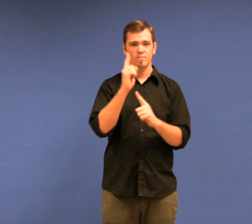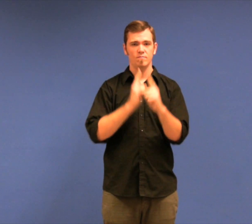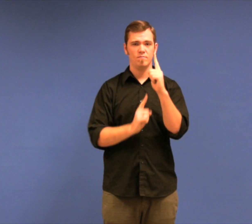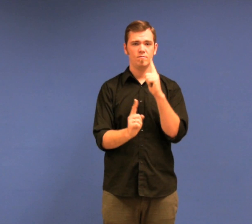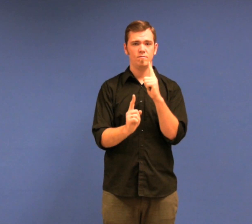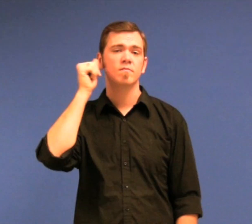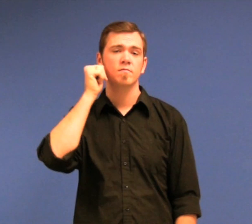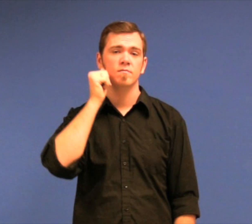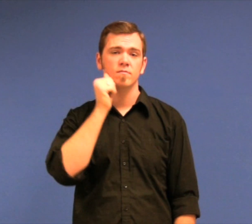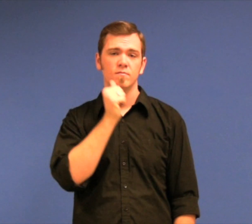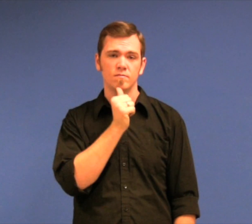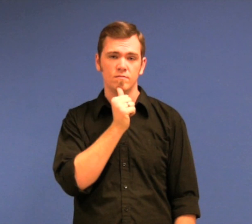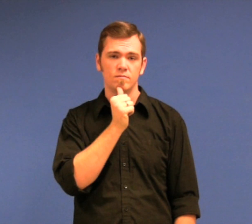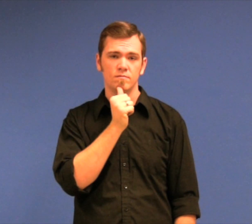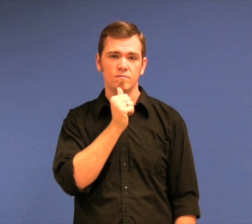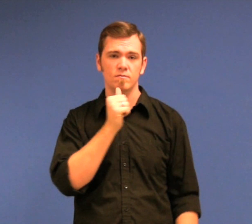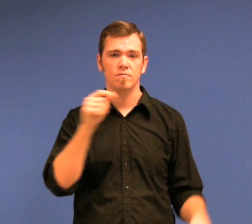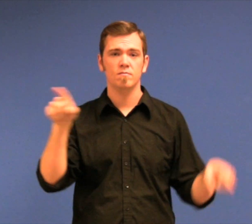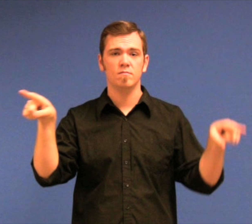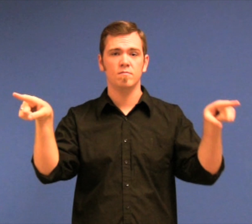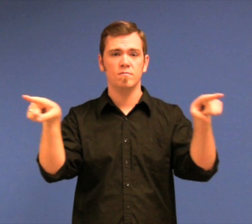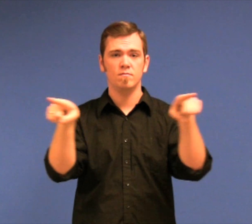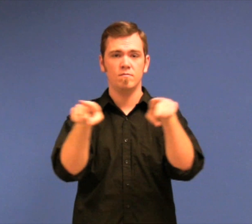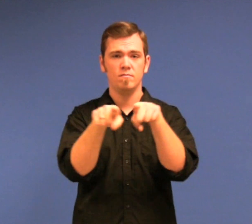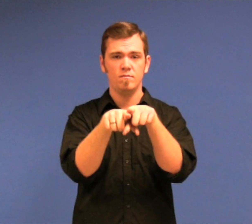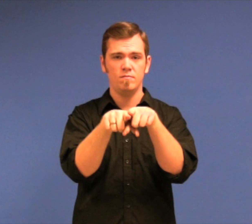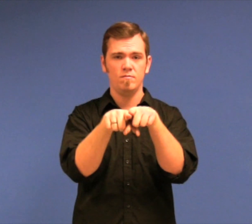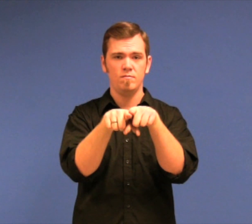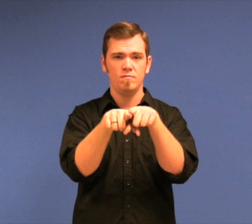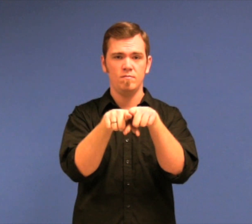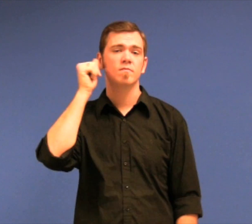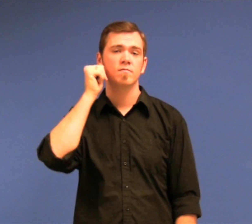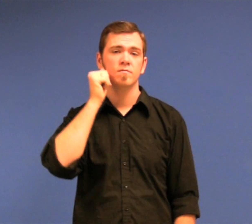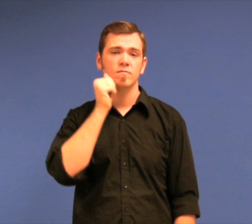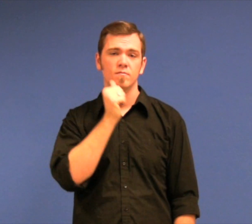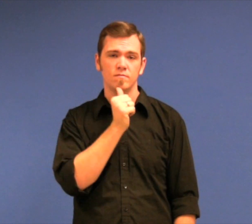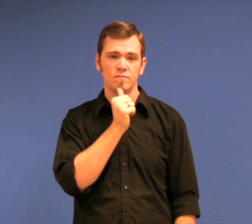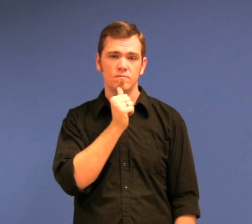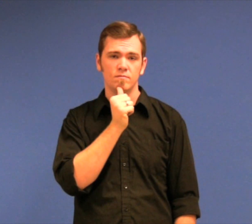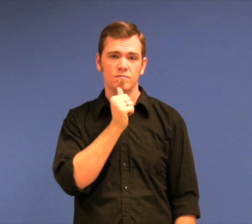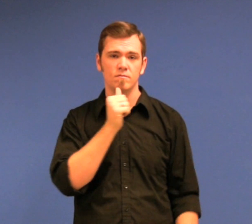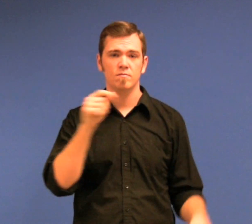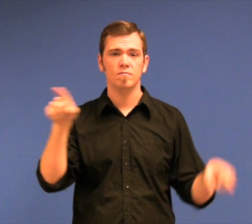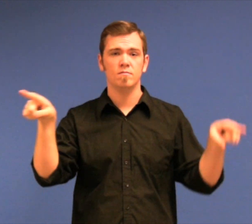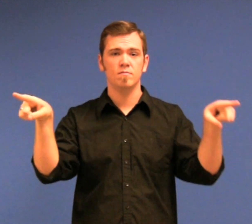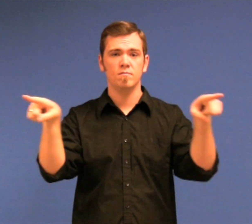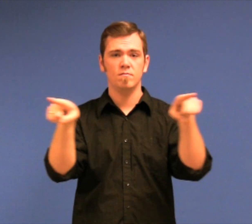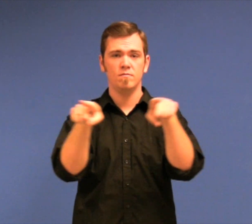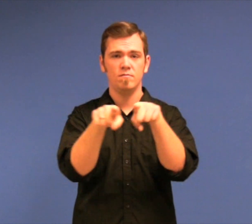the sign for sister. The first one is one we'll use in class, and it's girl, same. So sister.